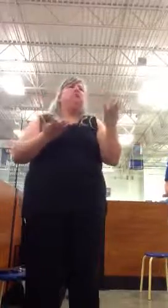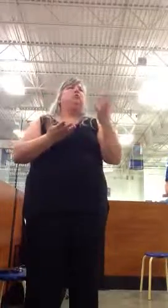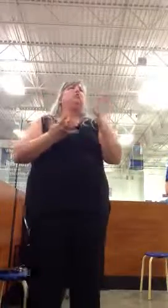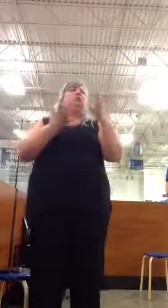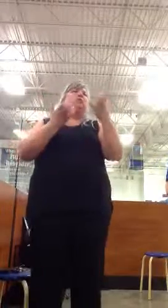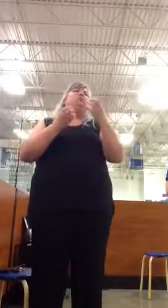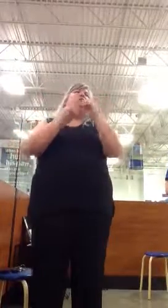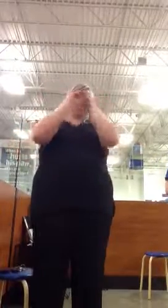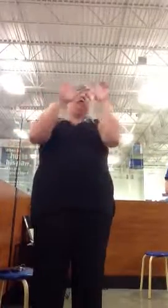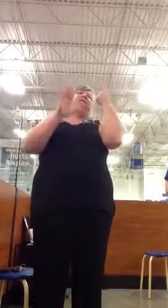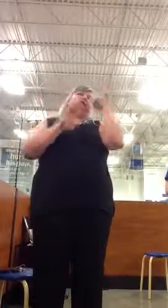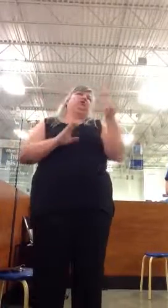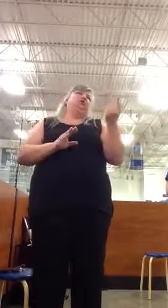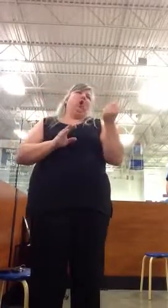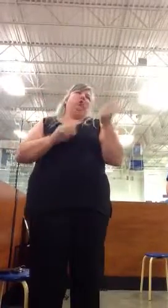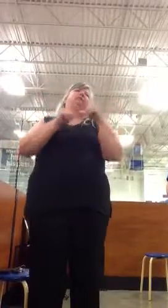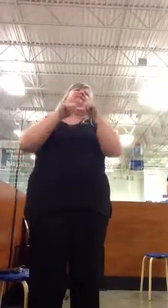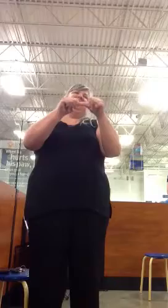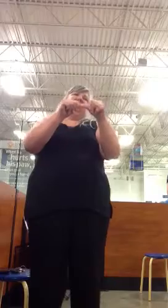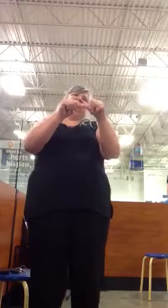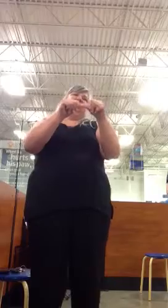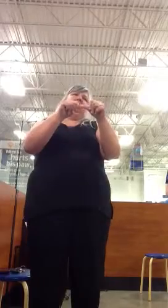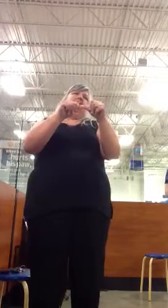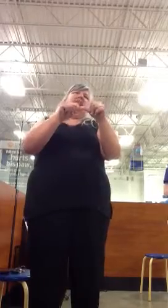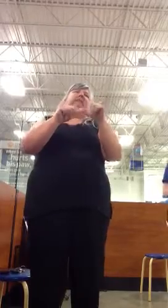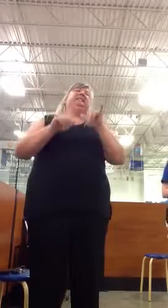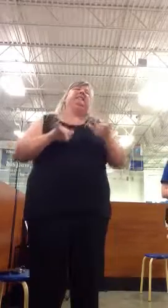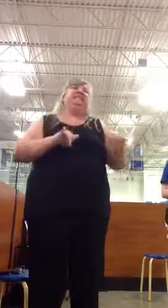Also with consistency, the same rules for everybody who works with your dog.